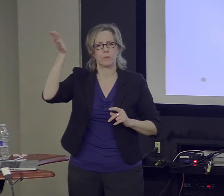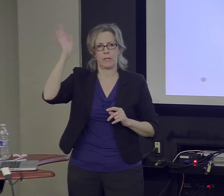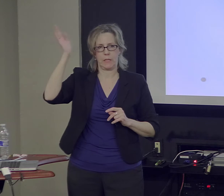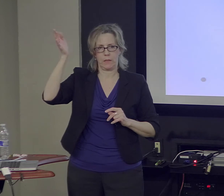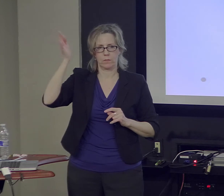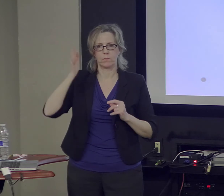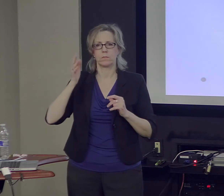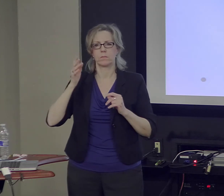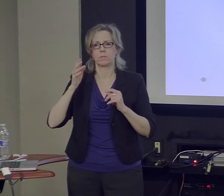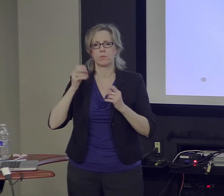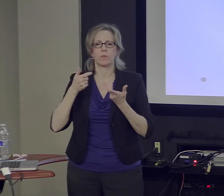language